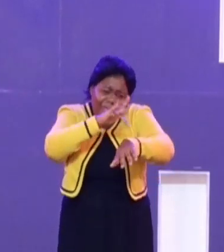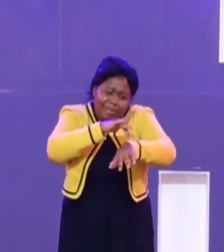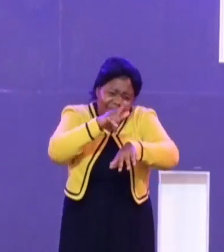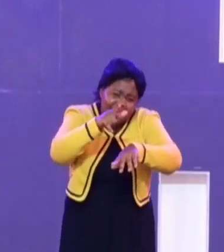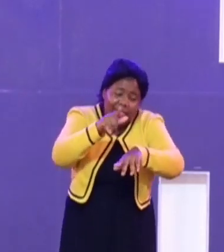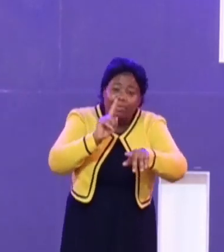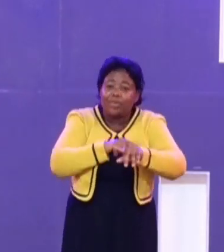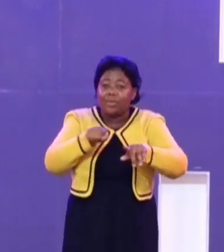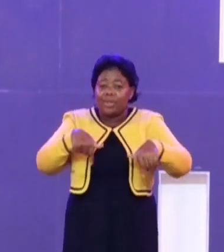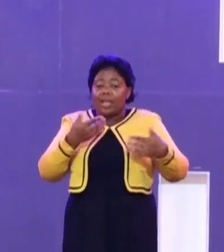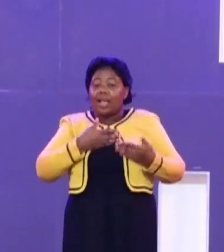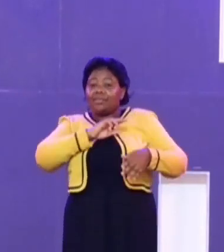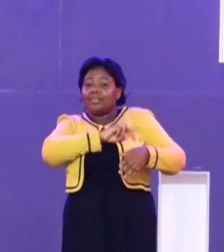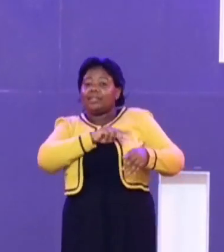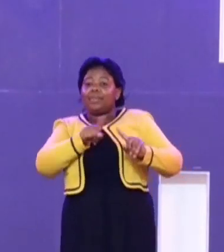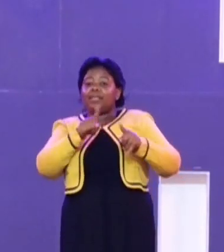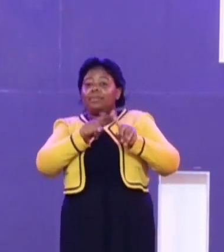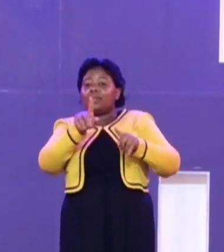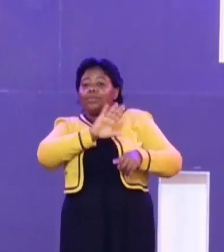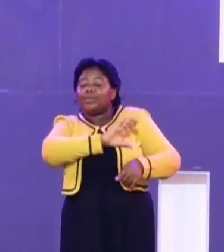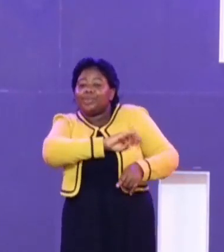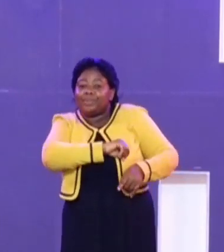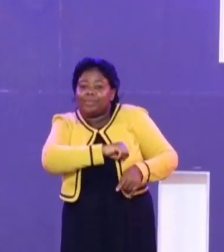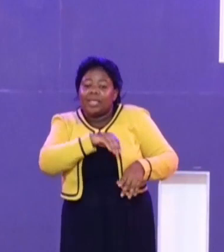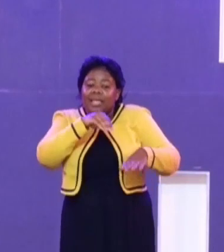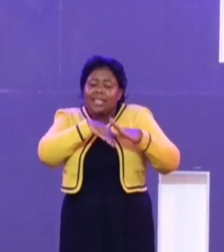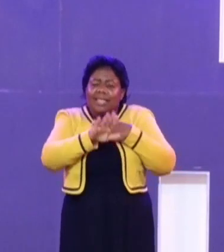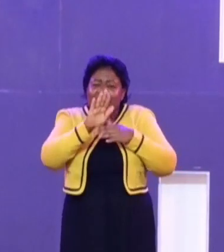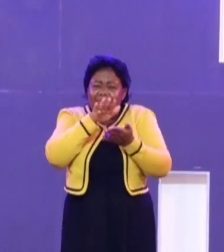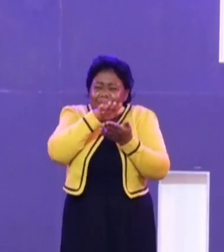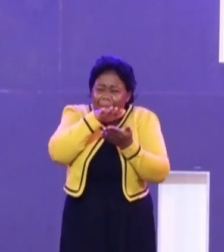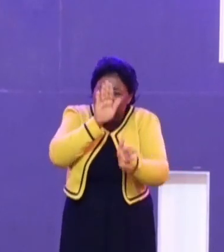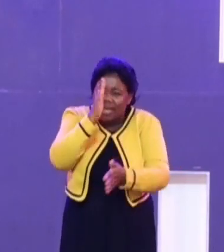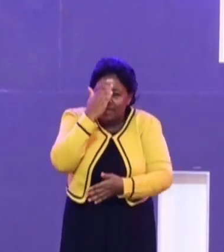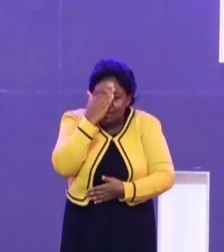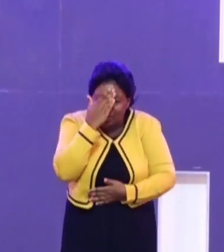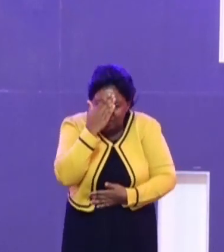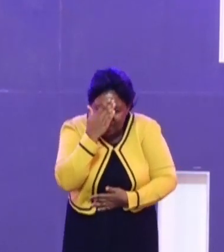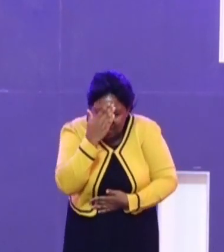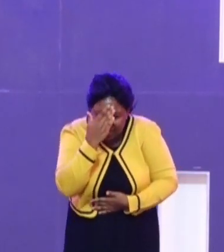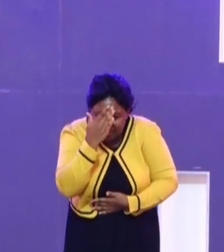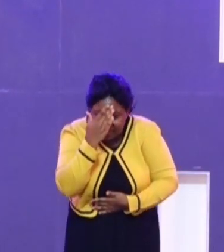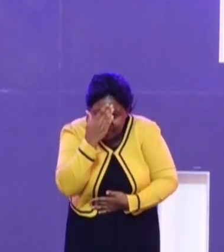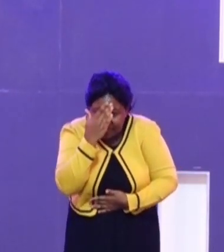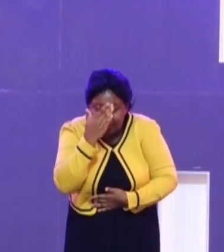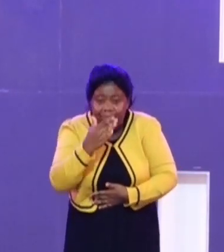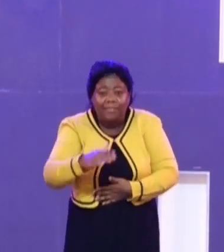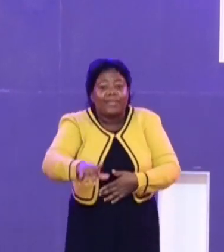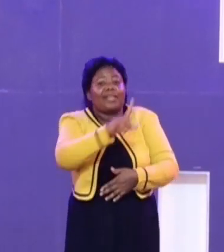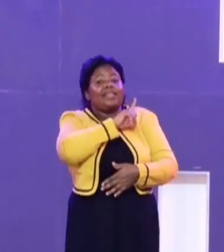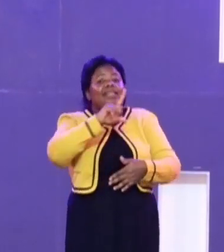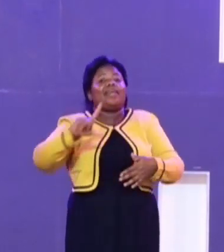us. And we touched him, yet we were sinners and he was patient with us. In that too much humility, humility. Mukama jia